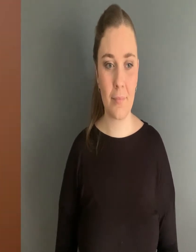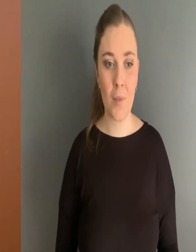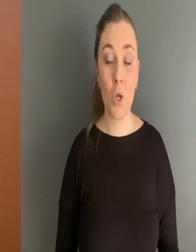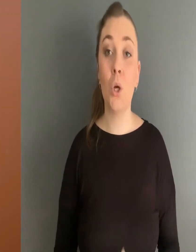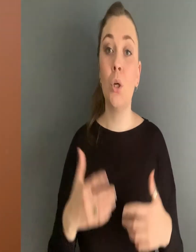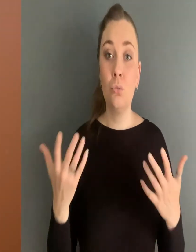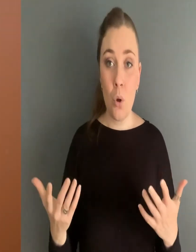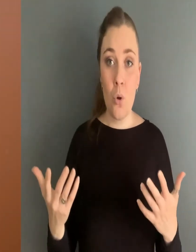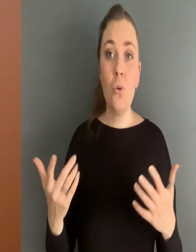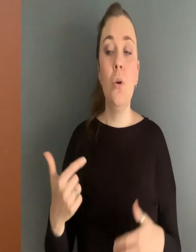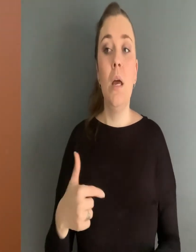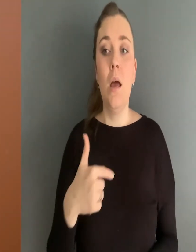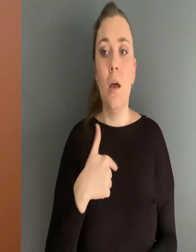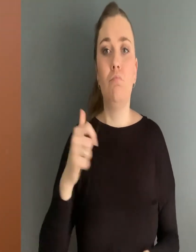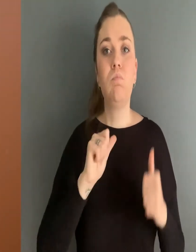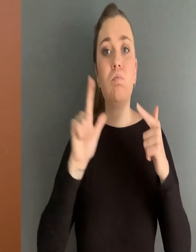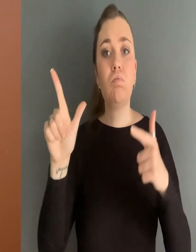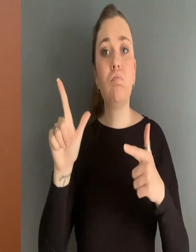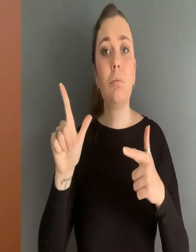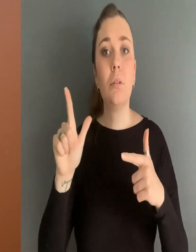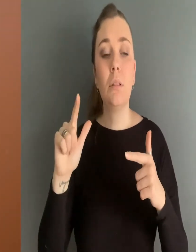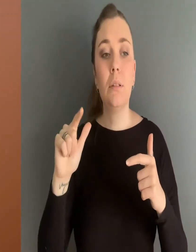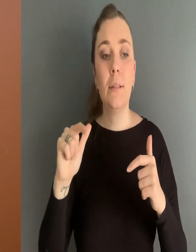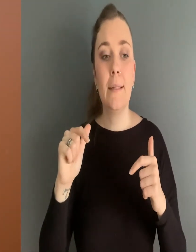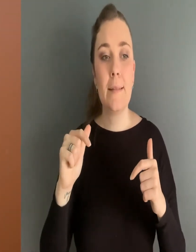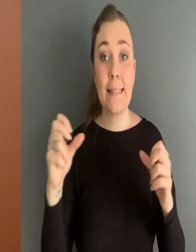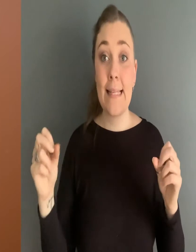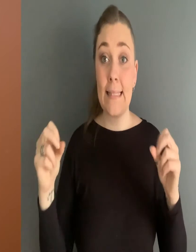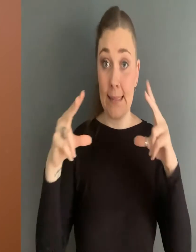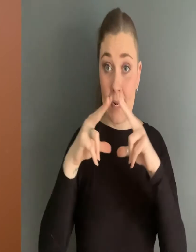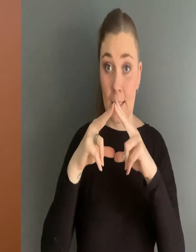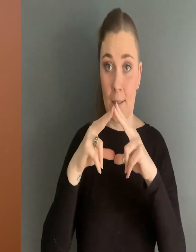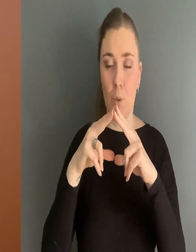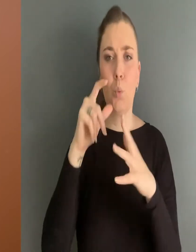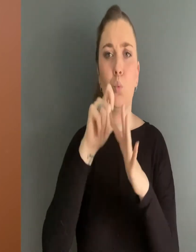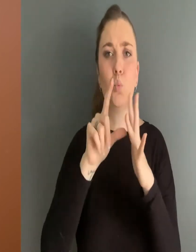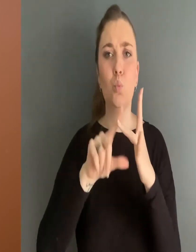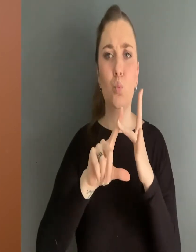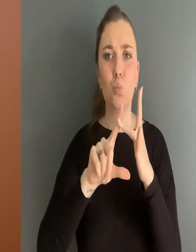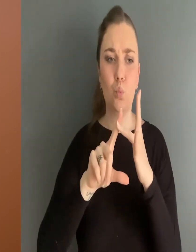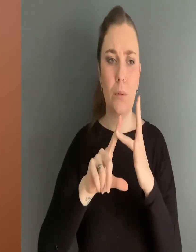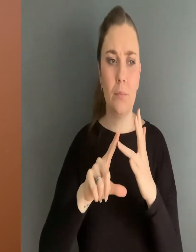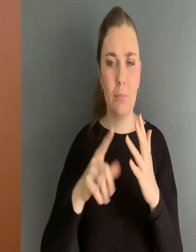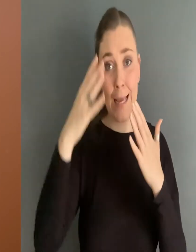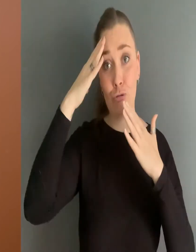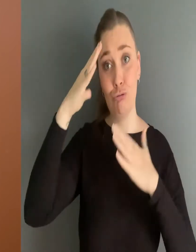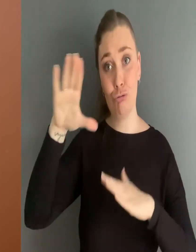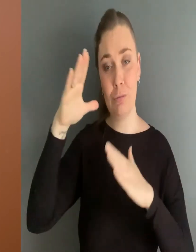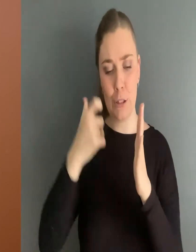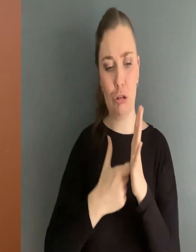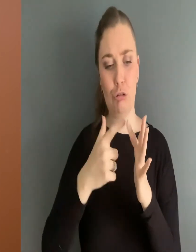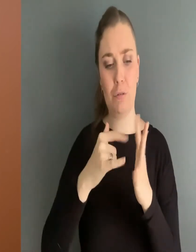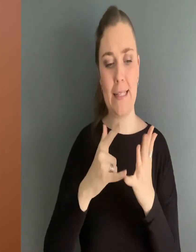So I went to Sydney to do a residency